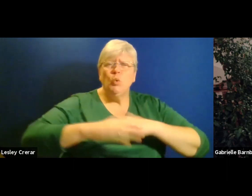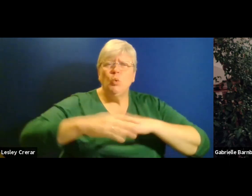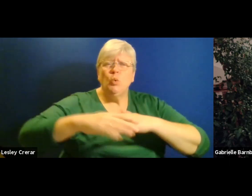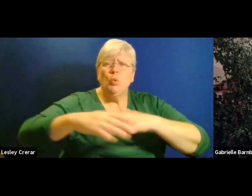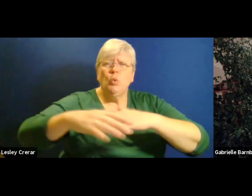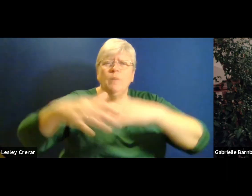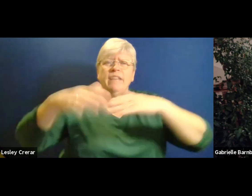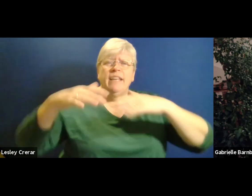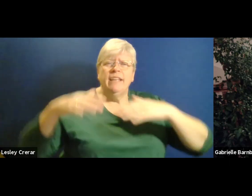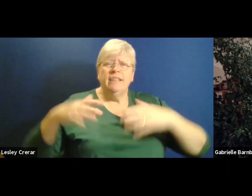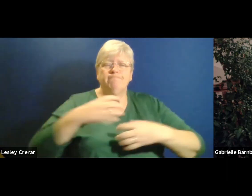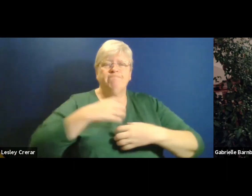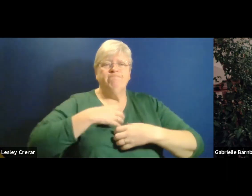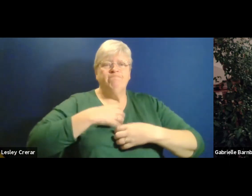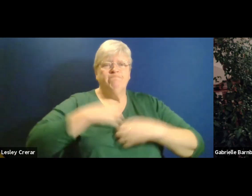It terrifies me.